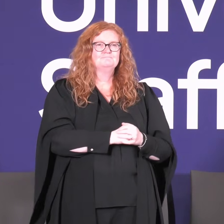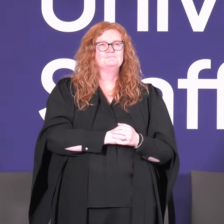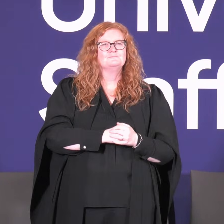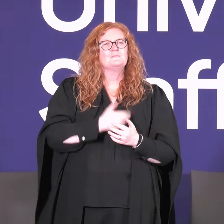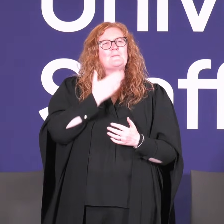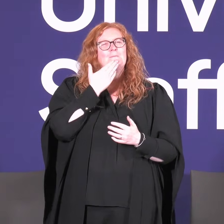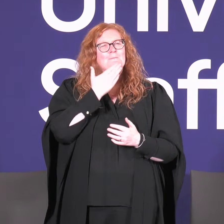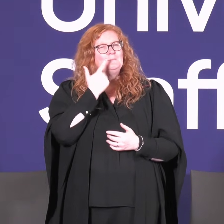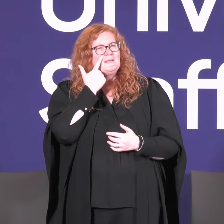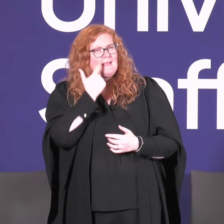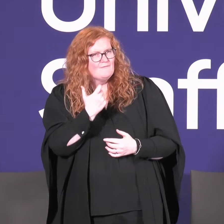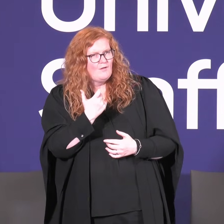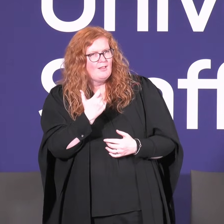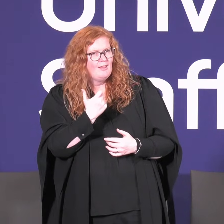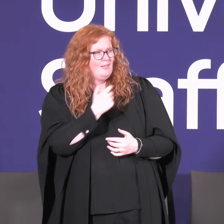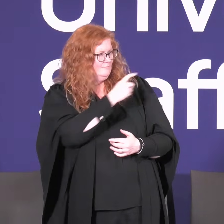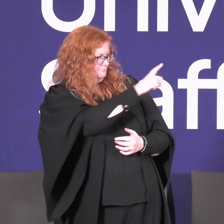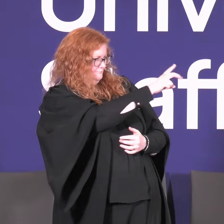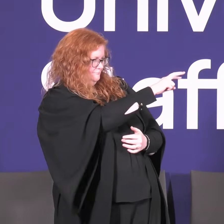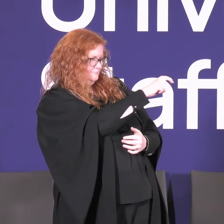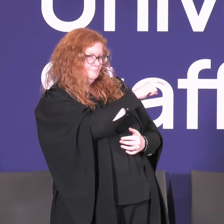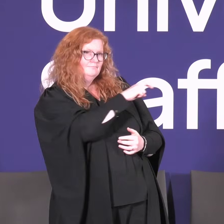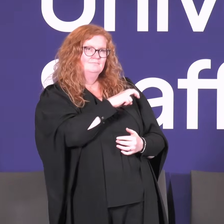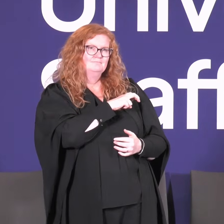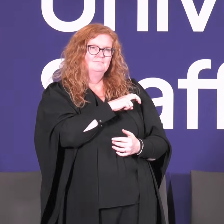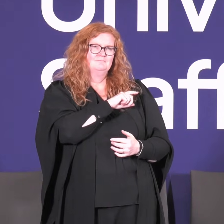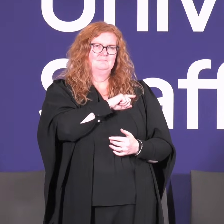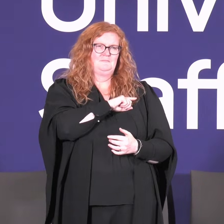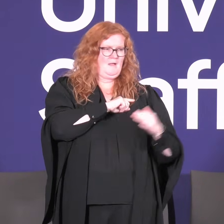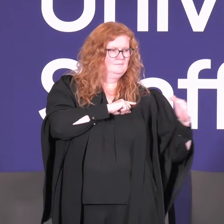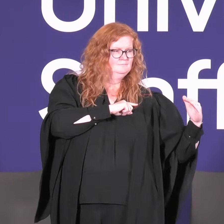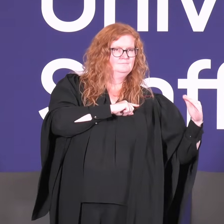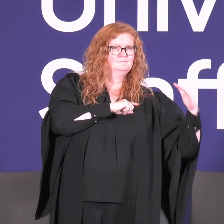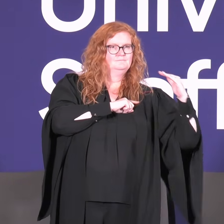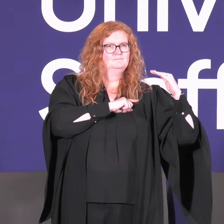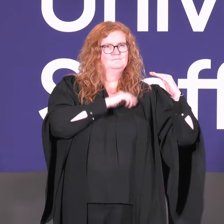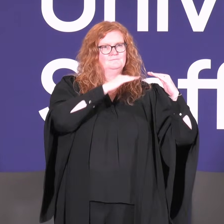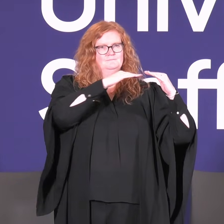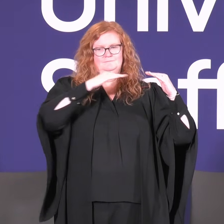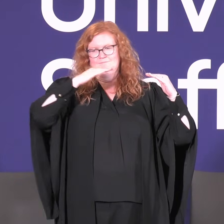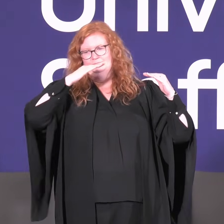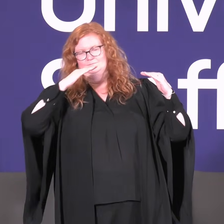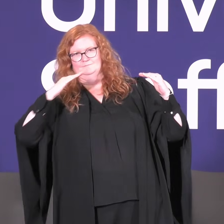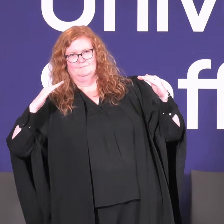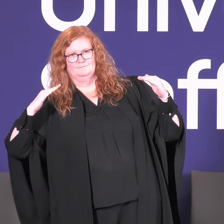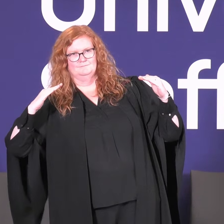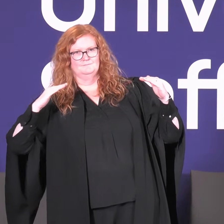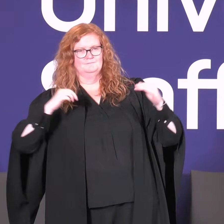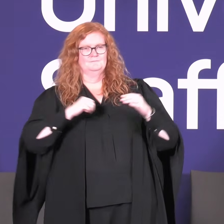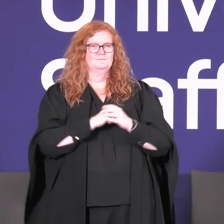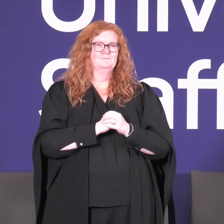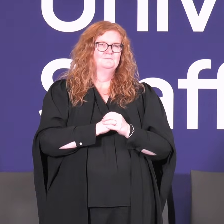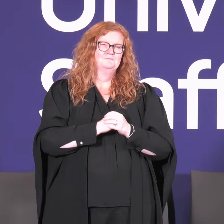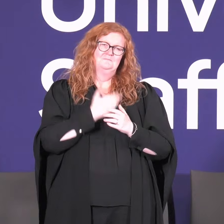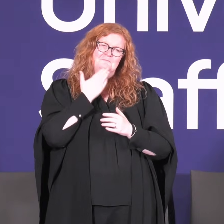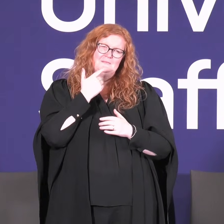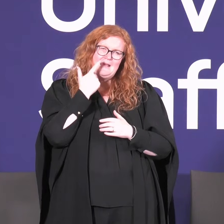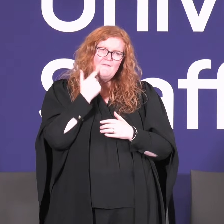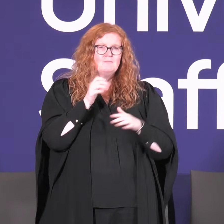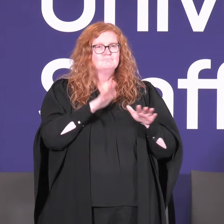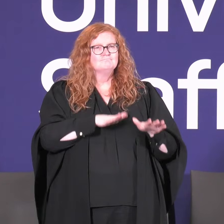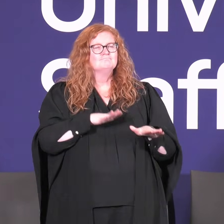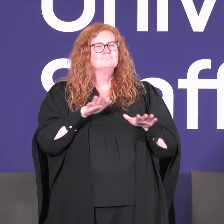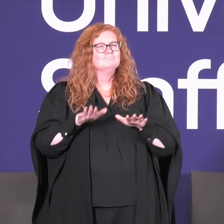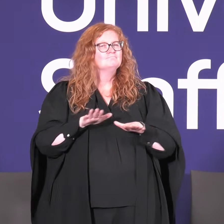take care as you cross the platform, particularly as there is a slight incline as you walk on and off. So please take your time